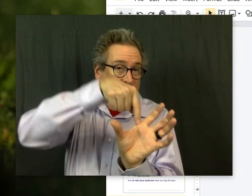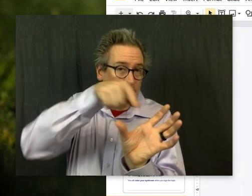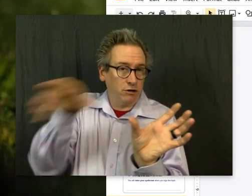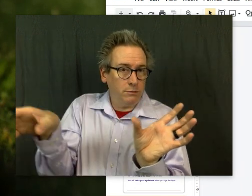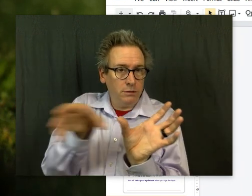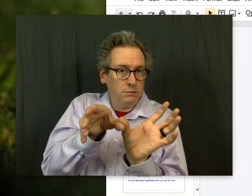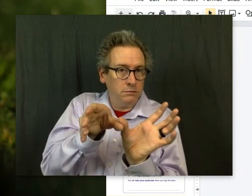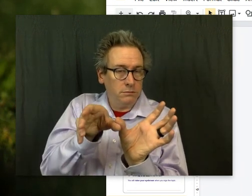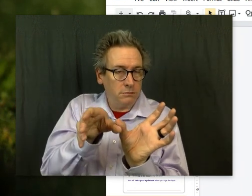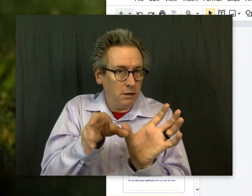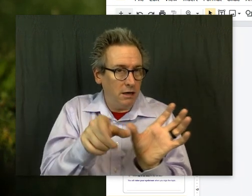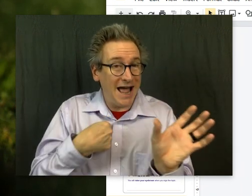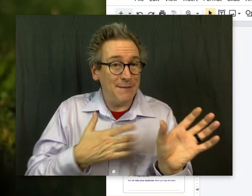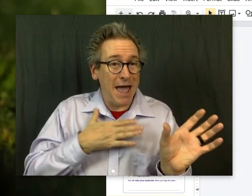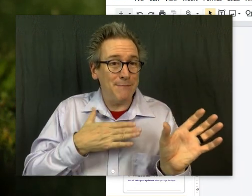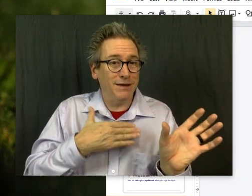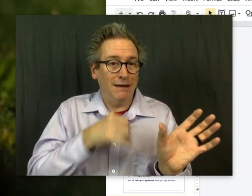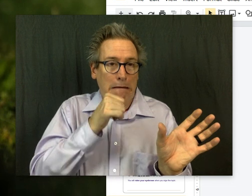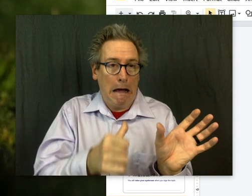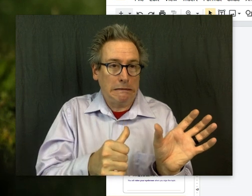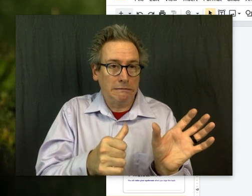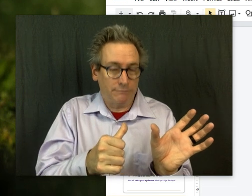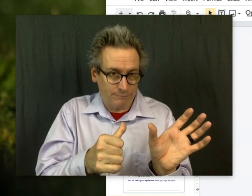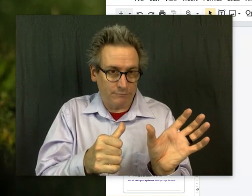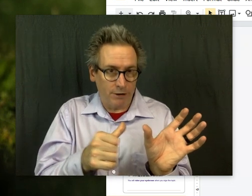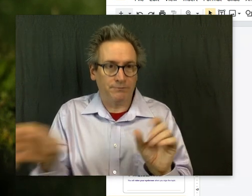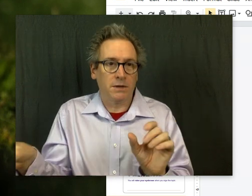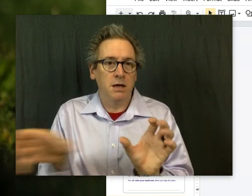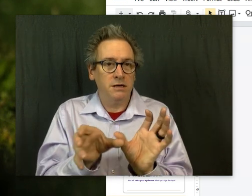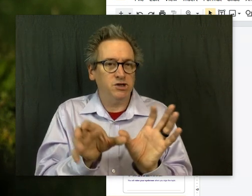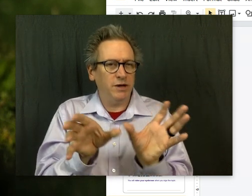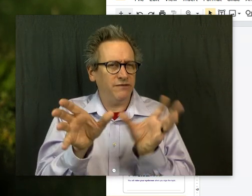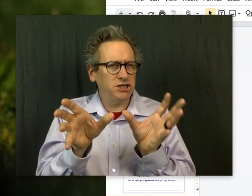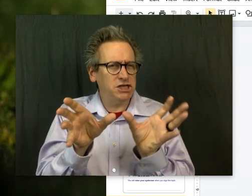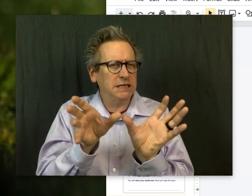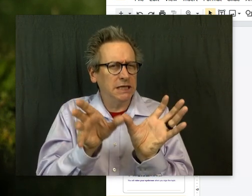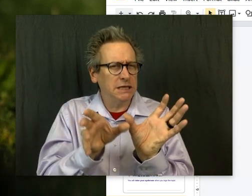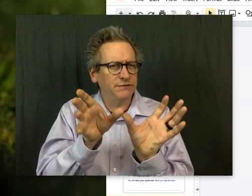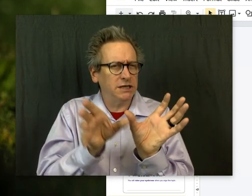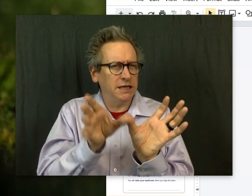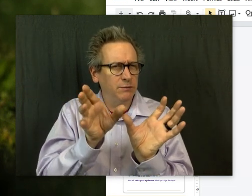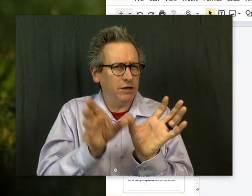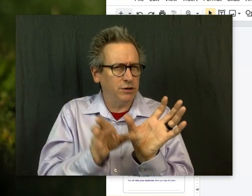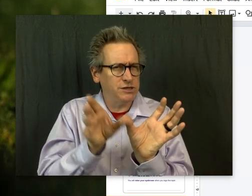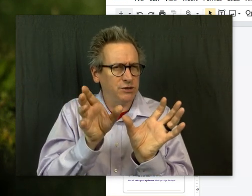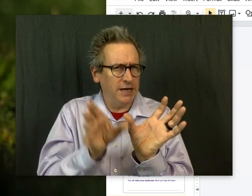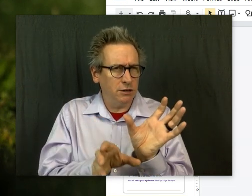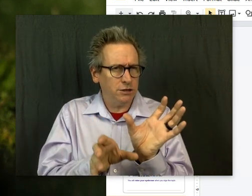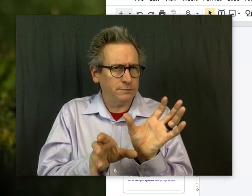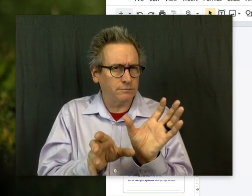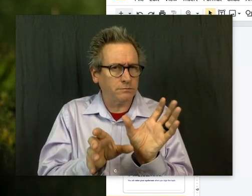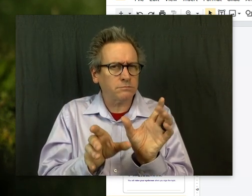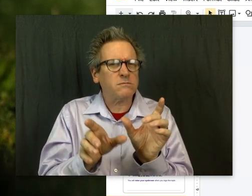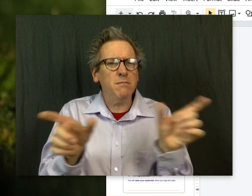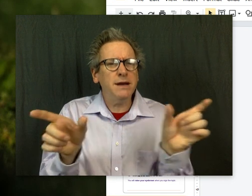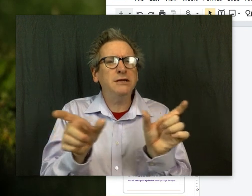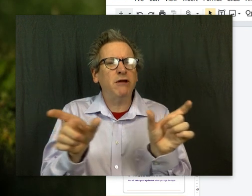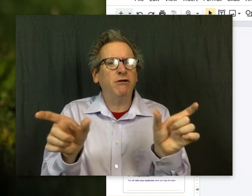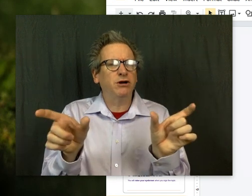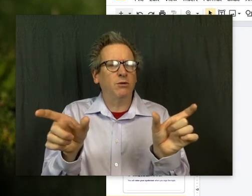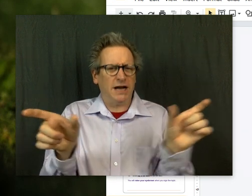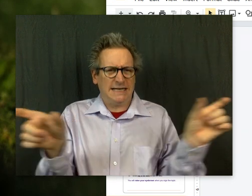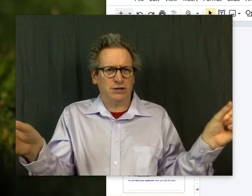negate that verb. I'm happy. Not. Right? So it functions a little differently than we are used to in English. But